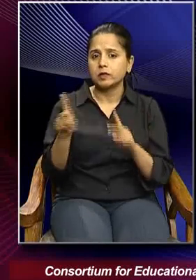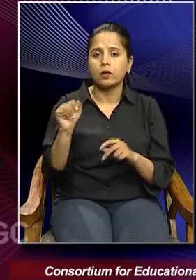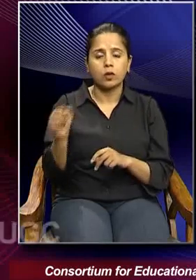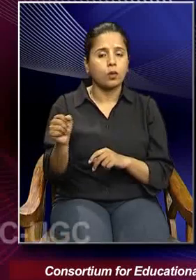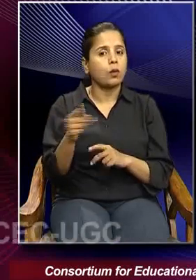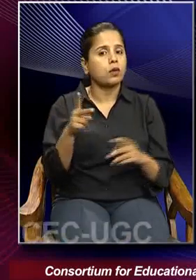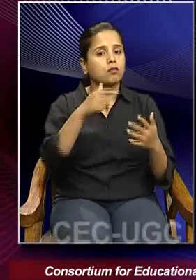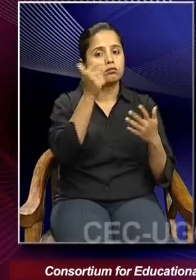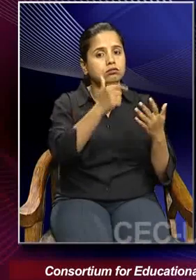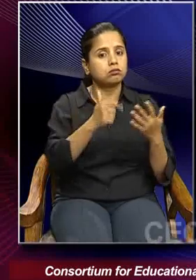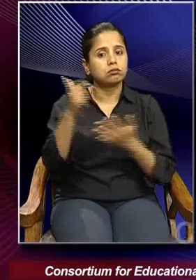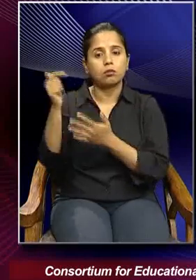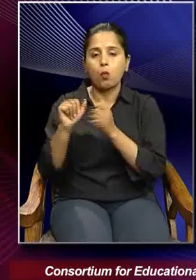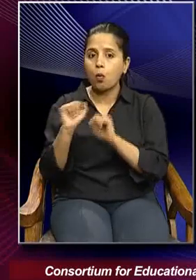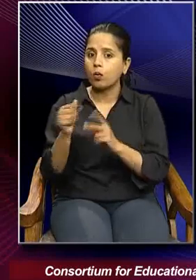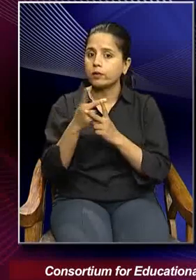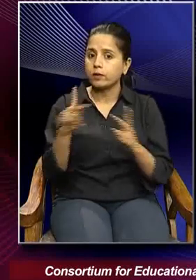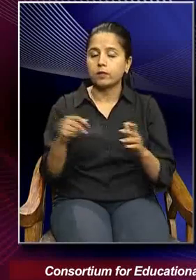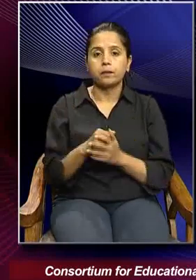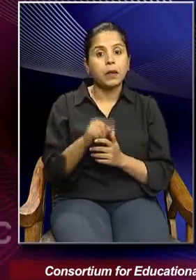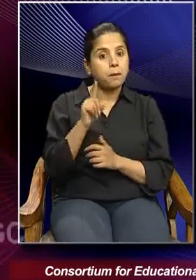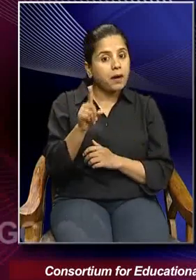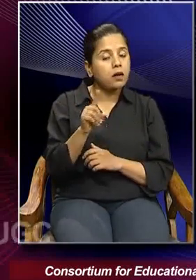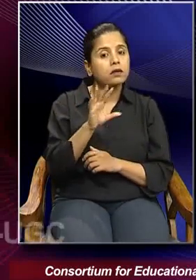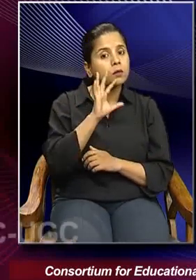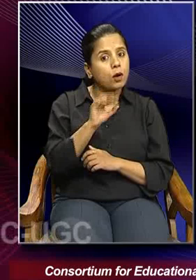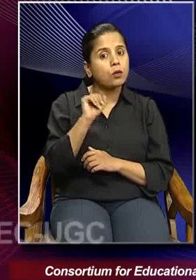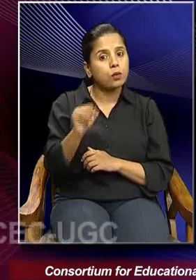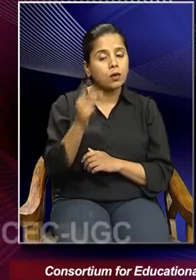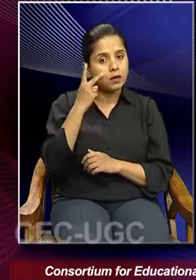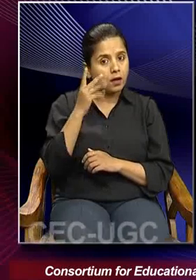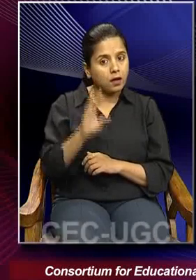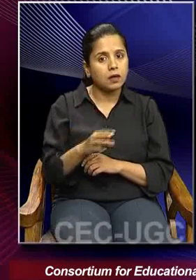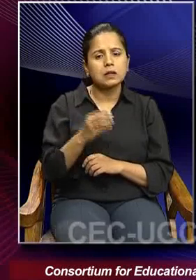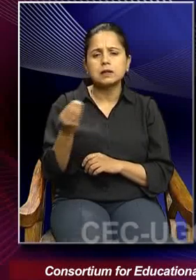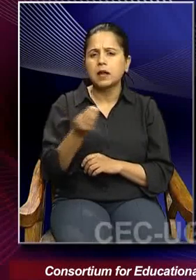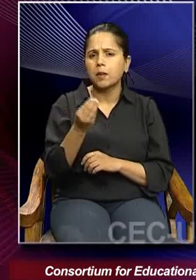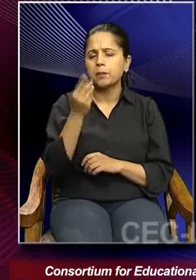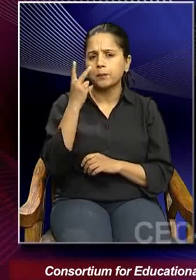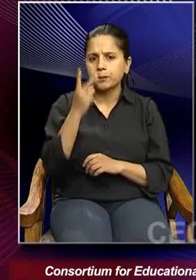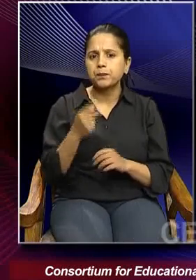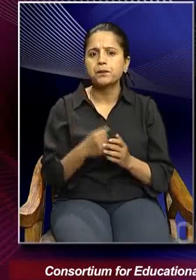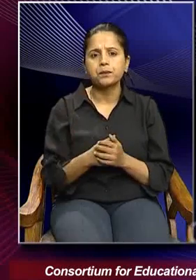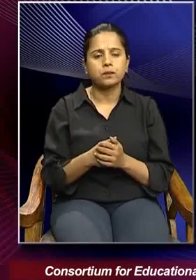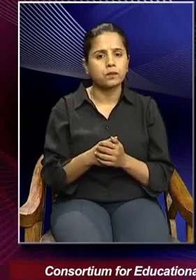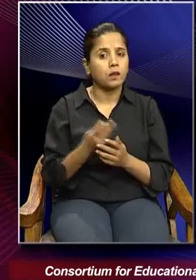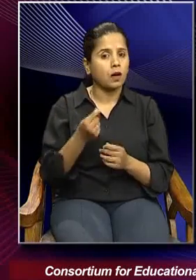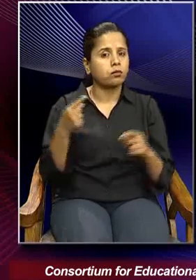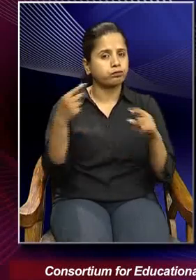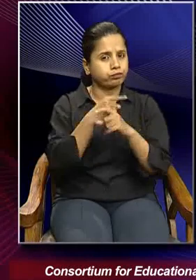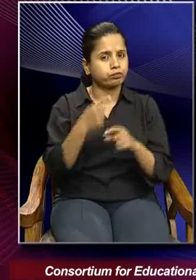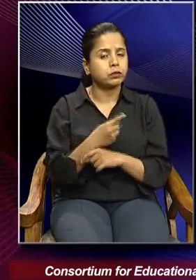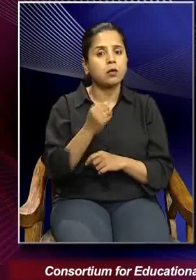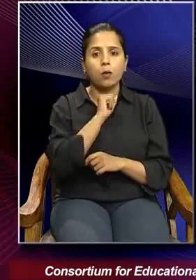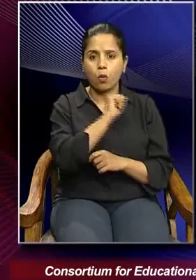attributes. In fact, they possess some of the very contradictory